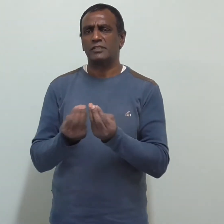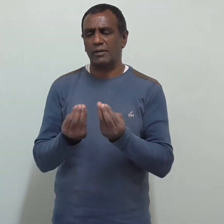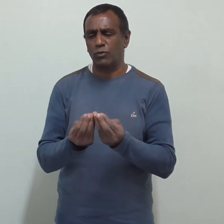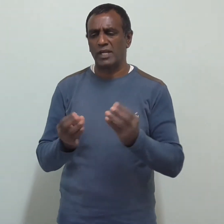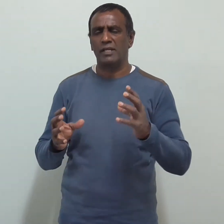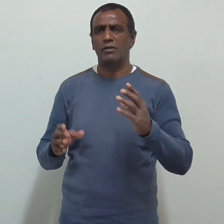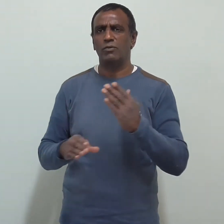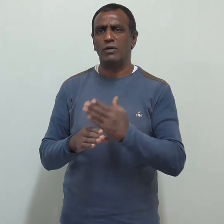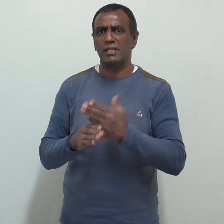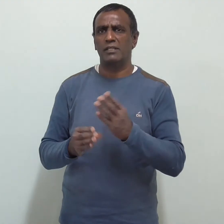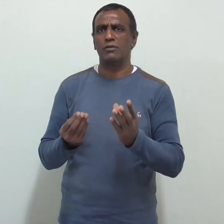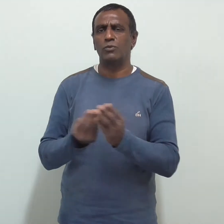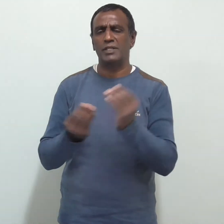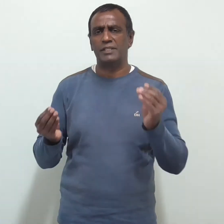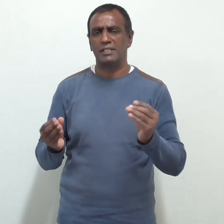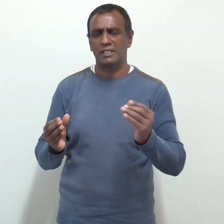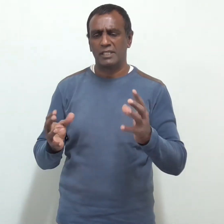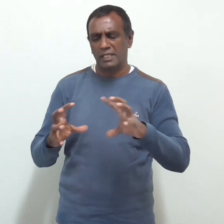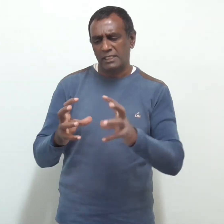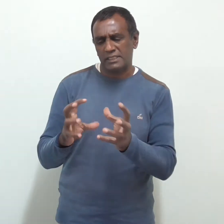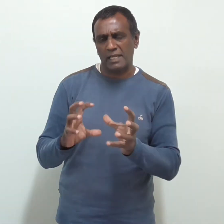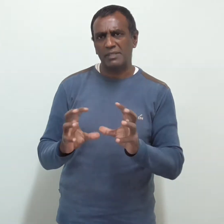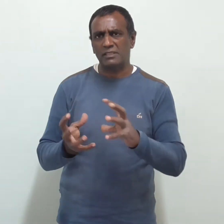Some were working with ceramics,